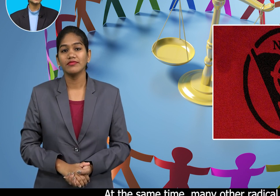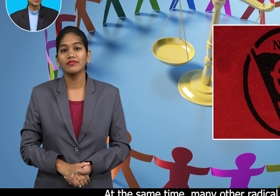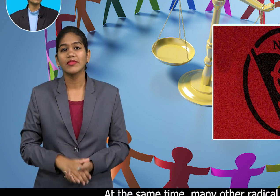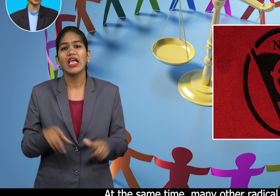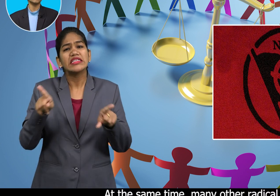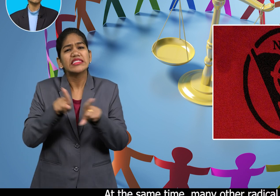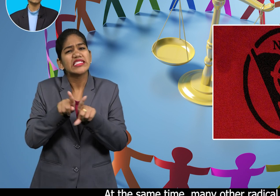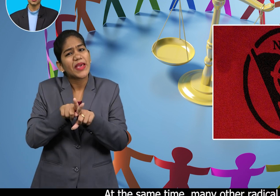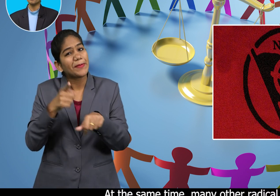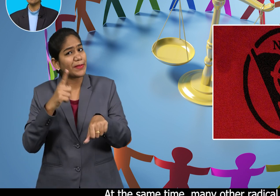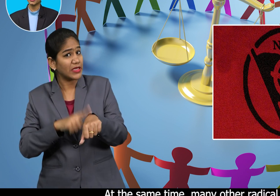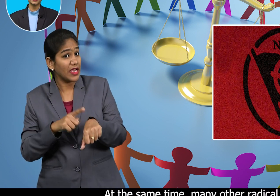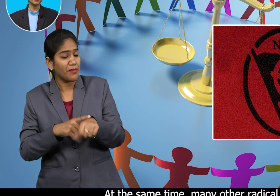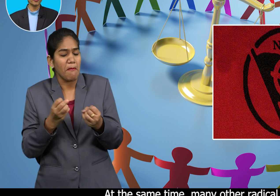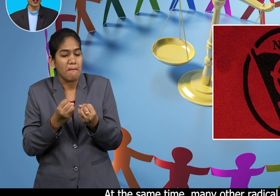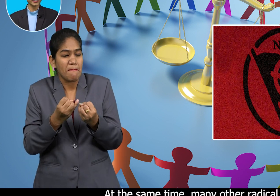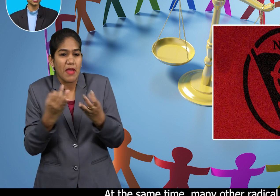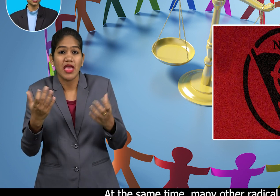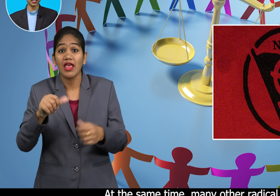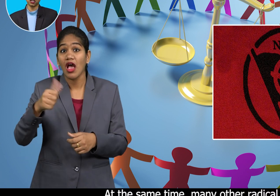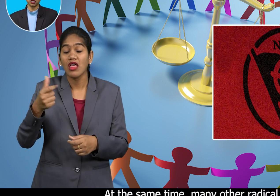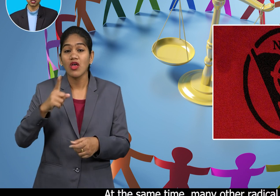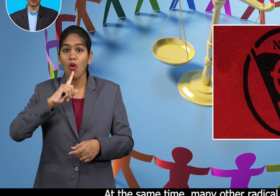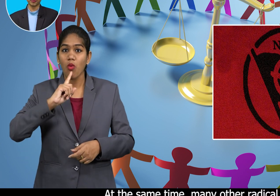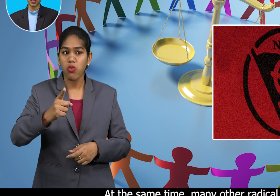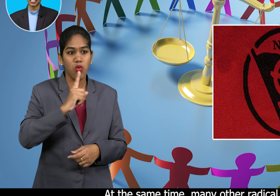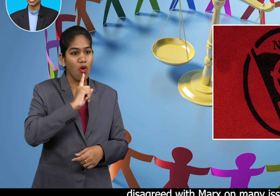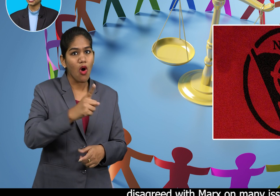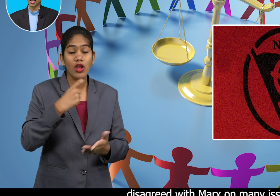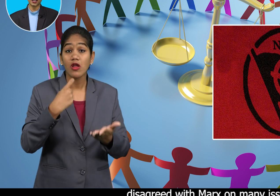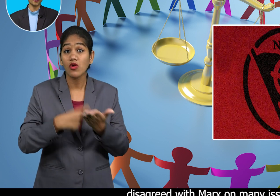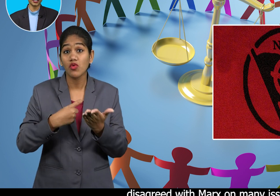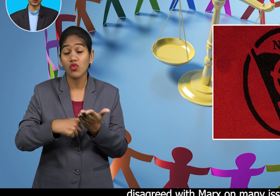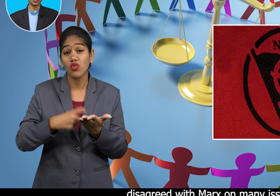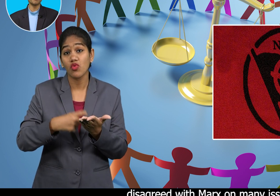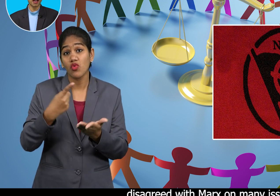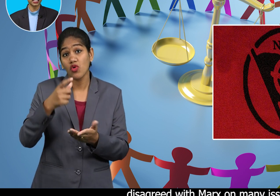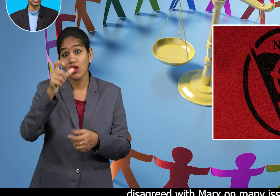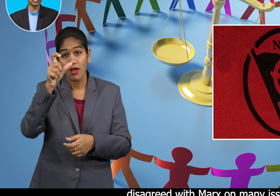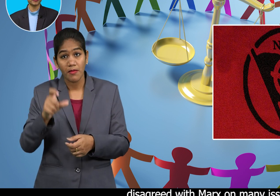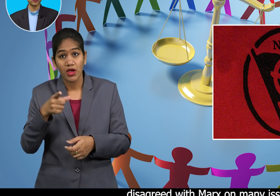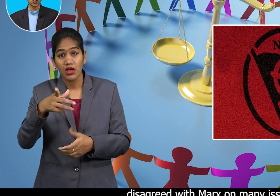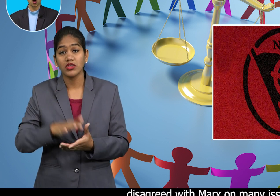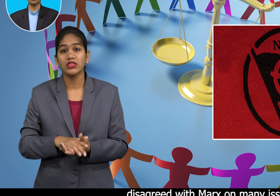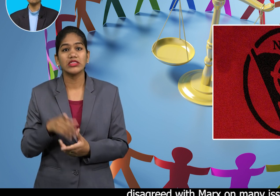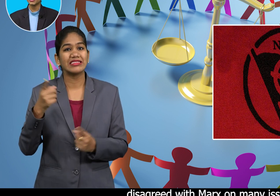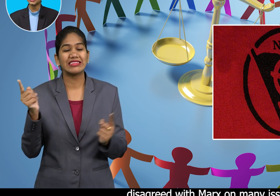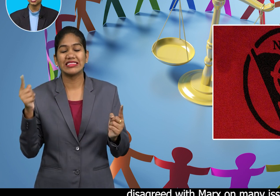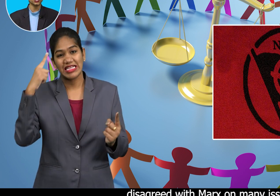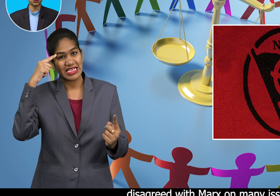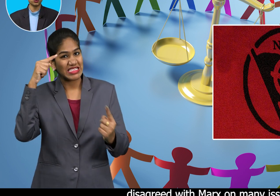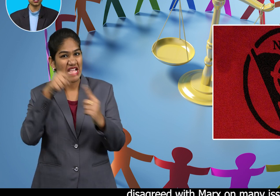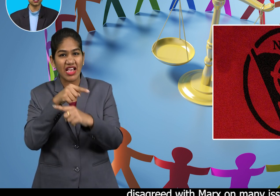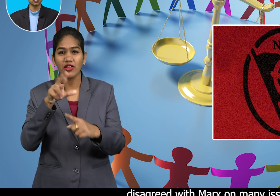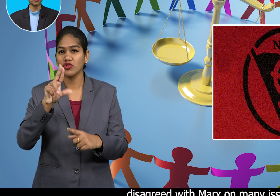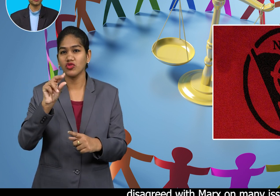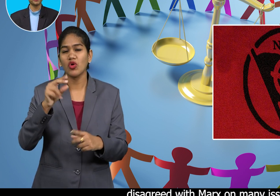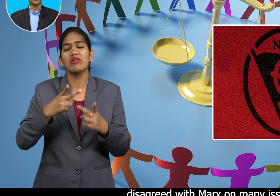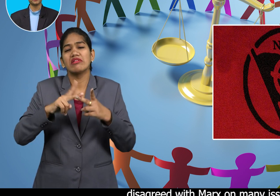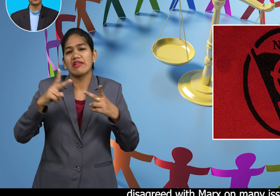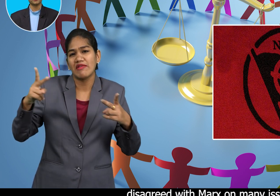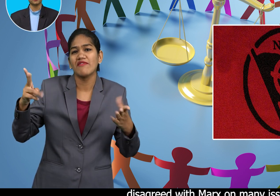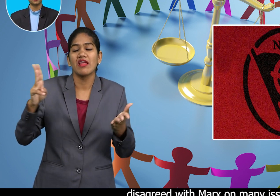At the same time, many other radical thinkers disagreed with Marx on many issues,